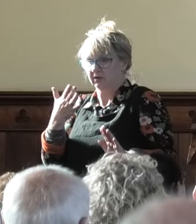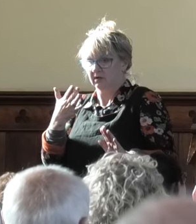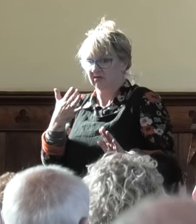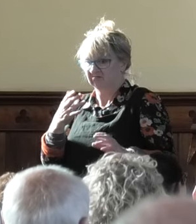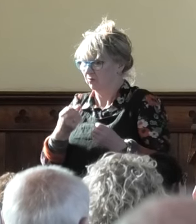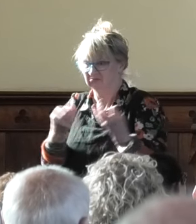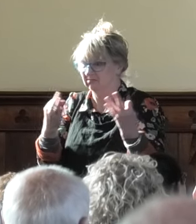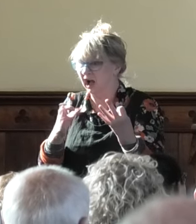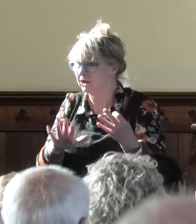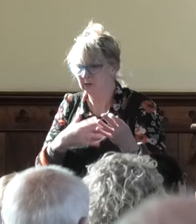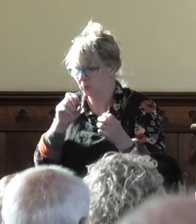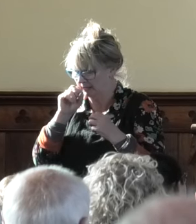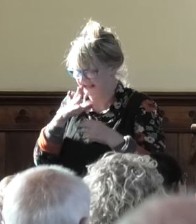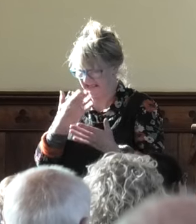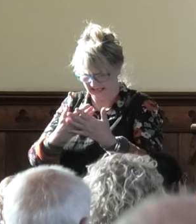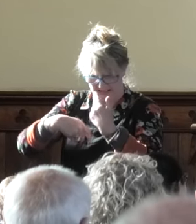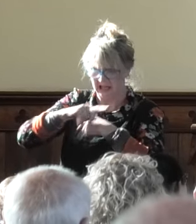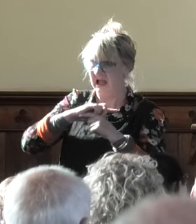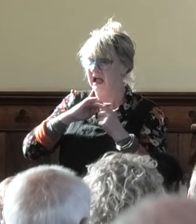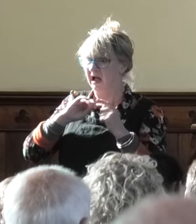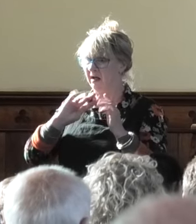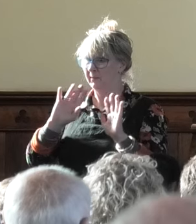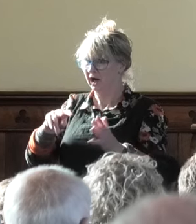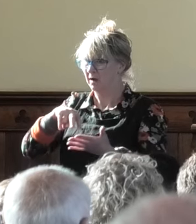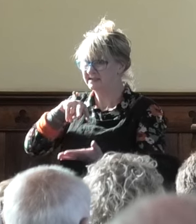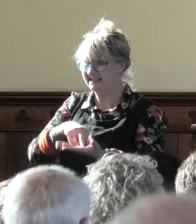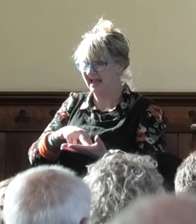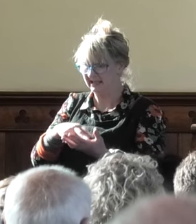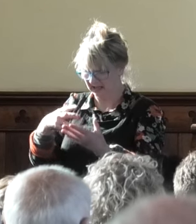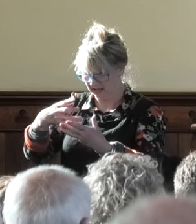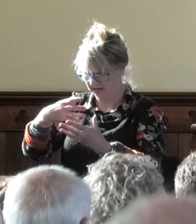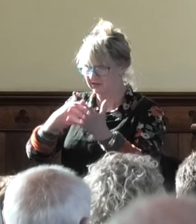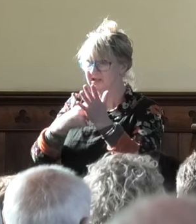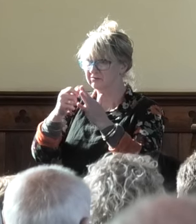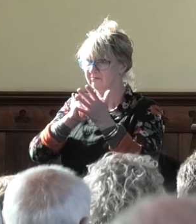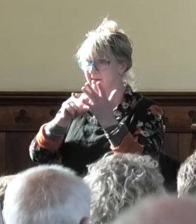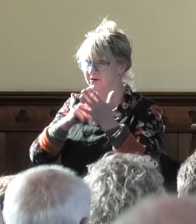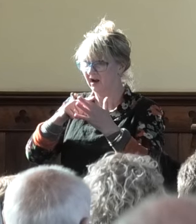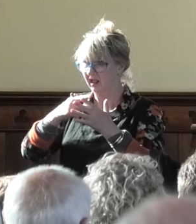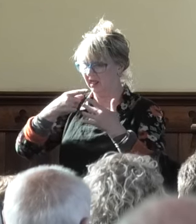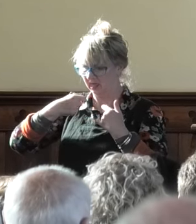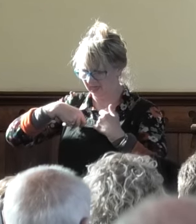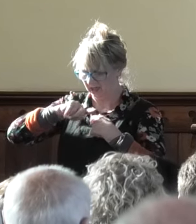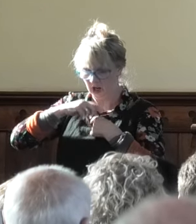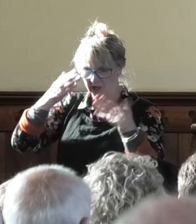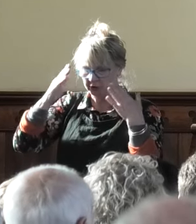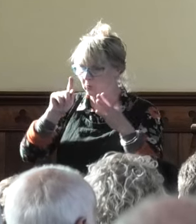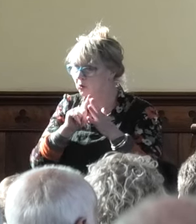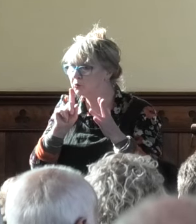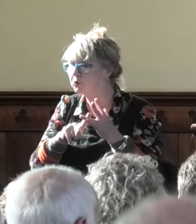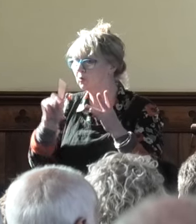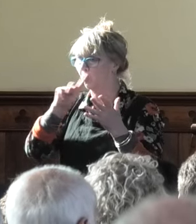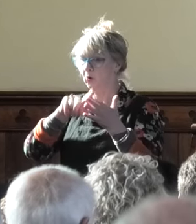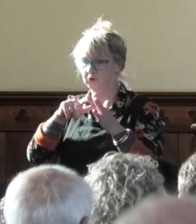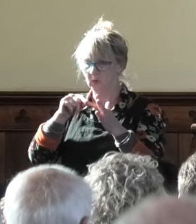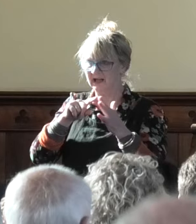or any snake for that matter. And yet, suddenly, I was left holding this reptile, not knowing what to do or what to